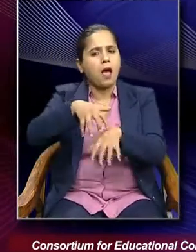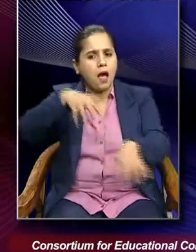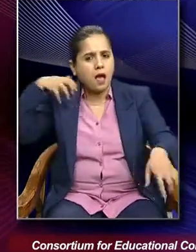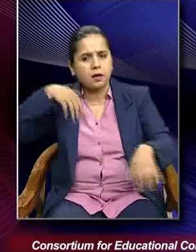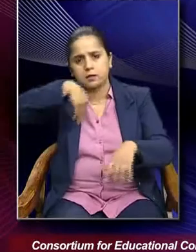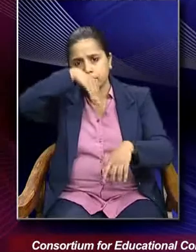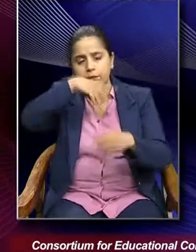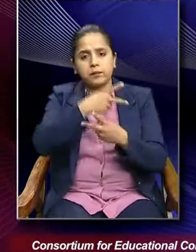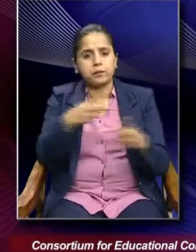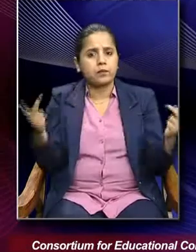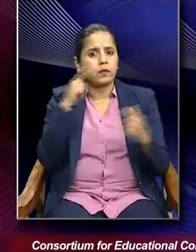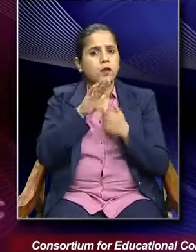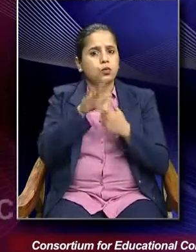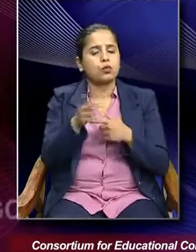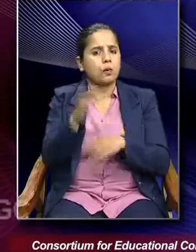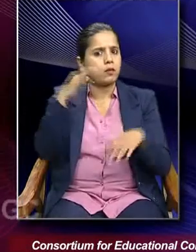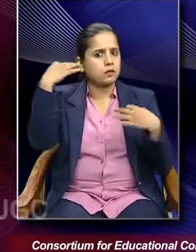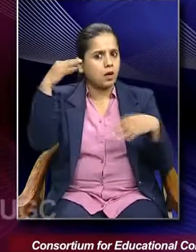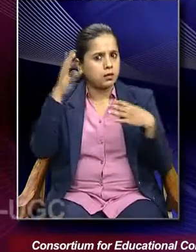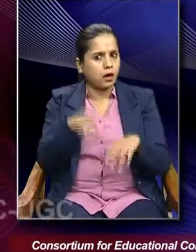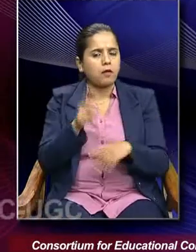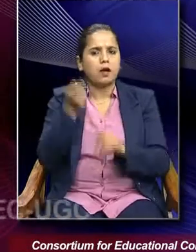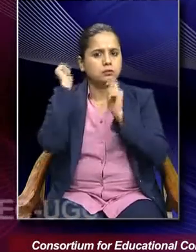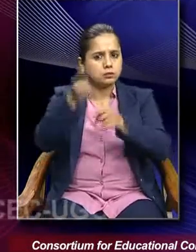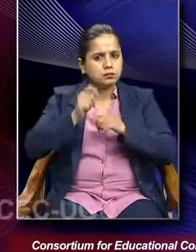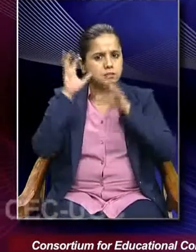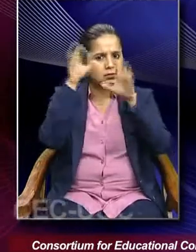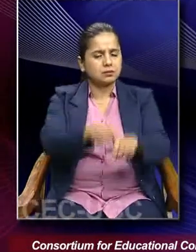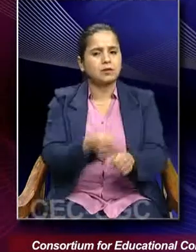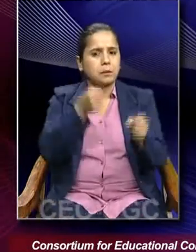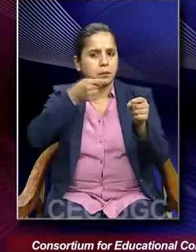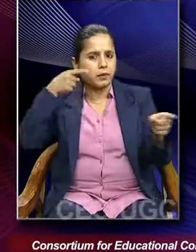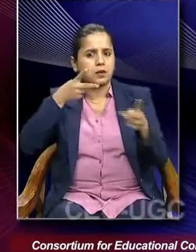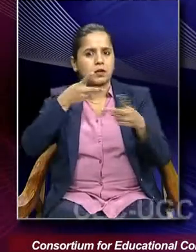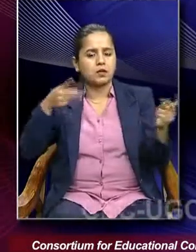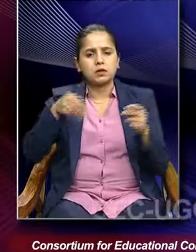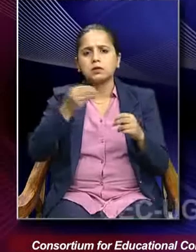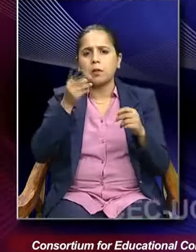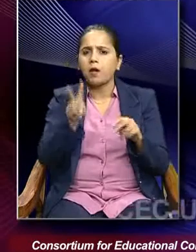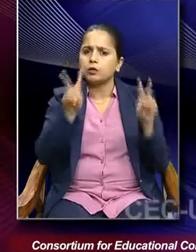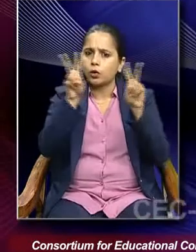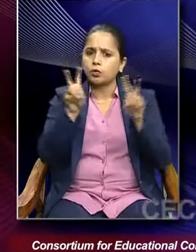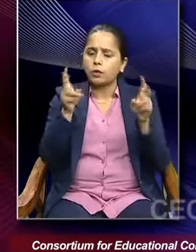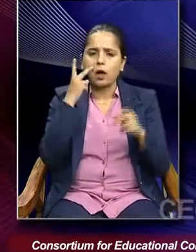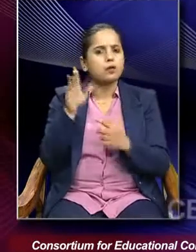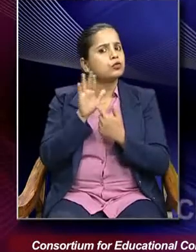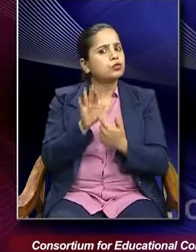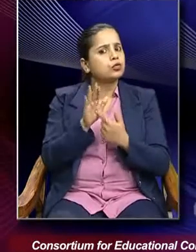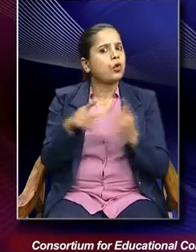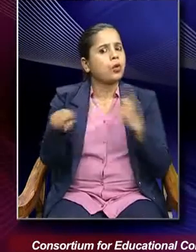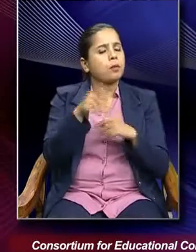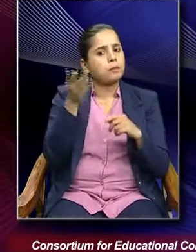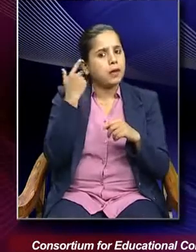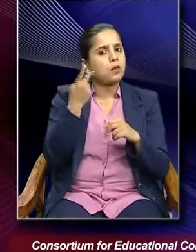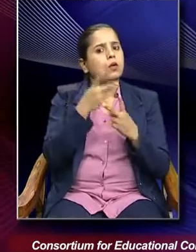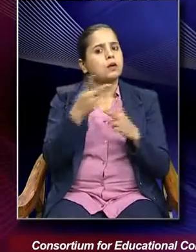early indications of dancing, hunting were some of the subjects that were depicted in